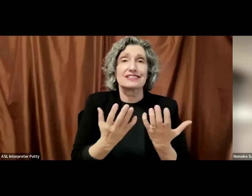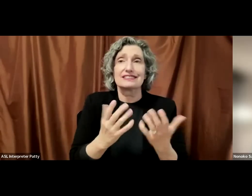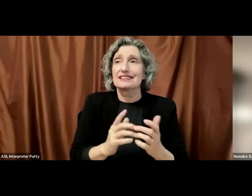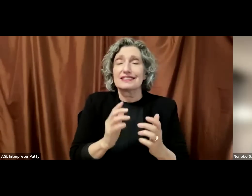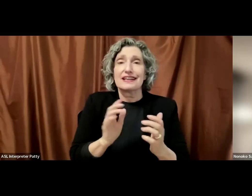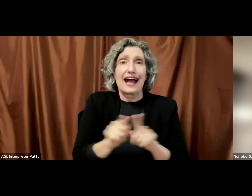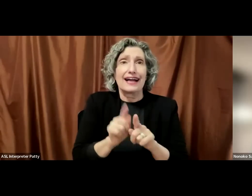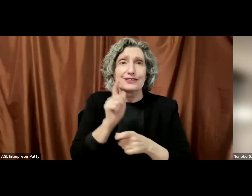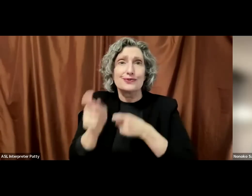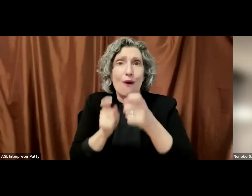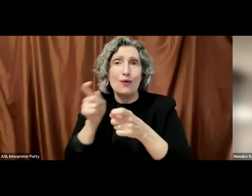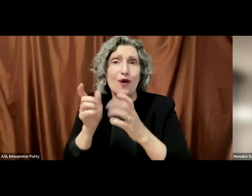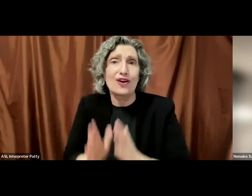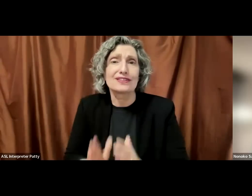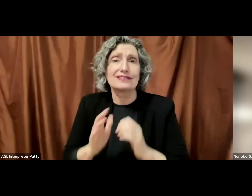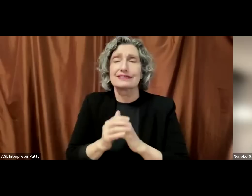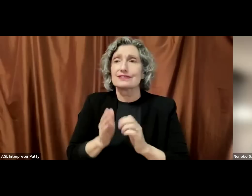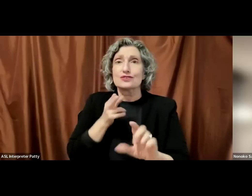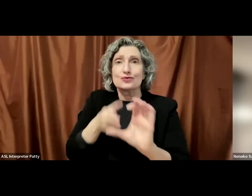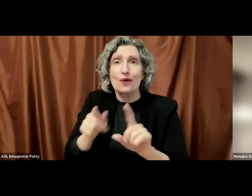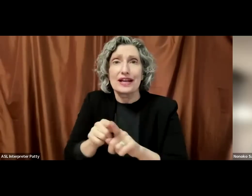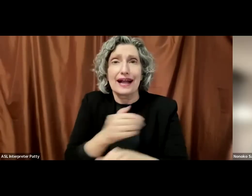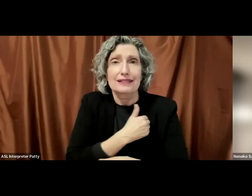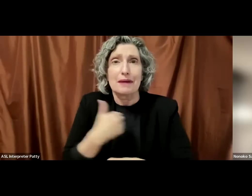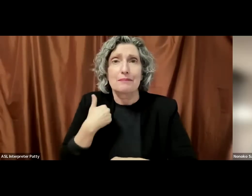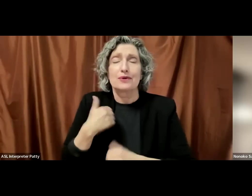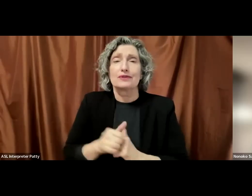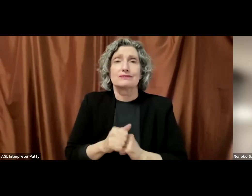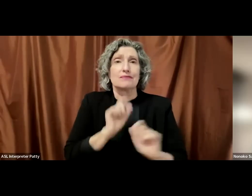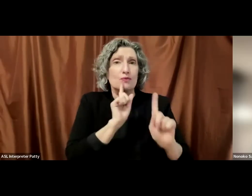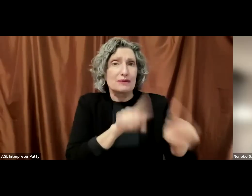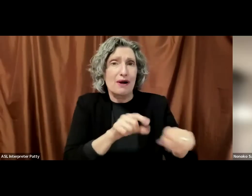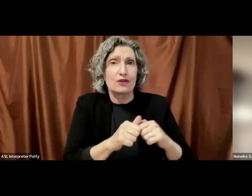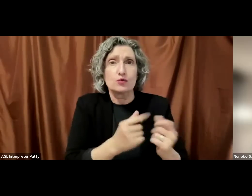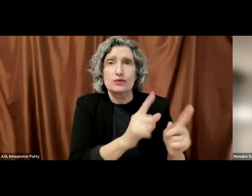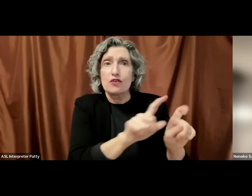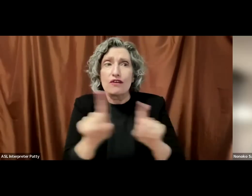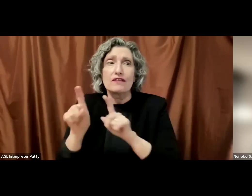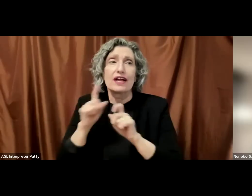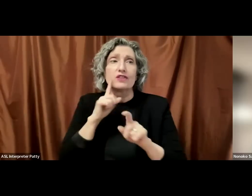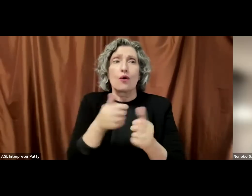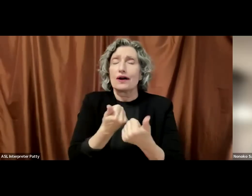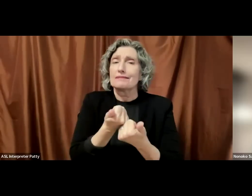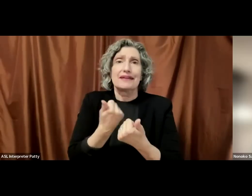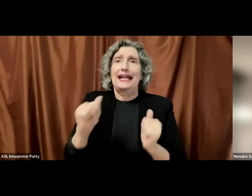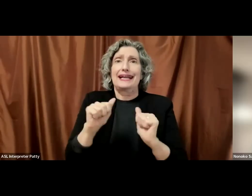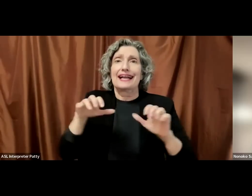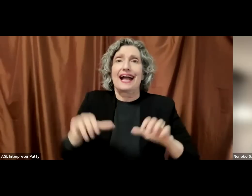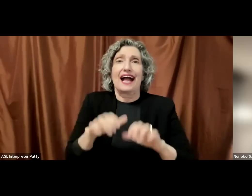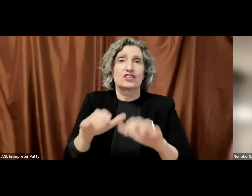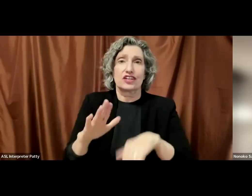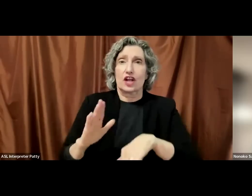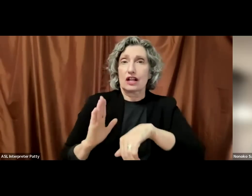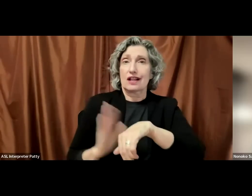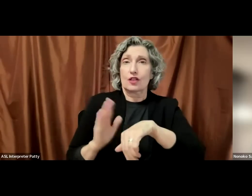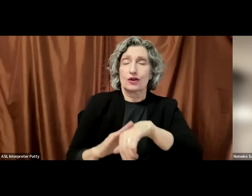as members, responding to our surveys and action alerts, and simply by being connected. And I also want to thank the National